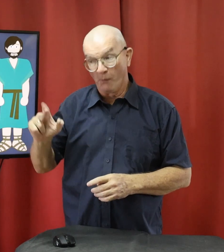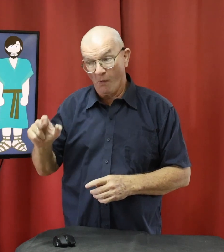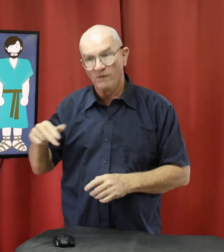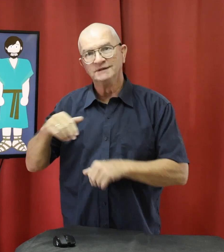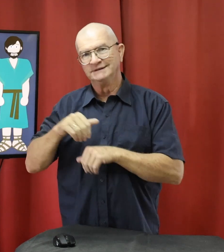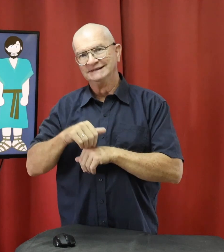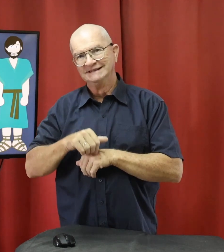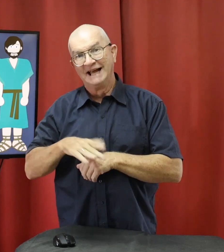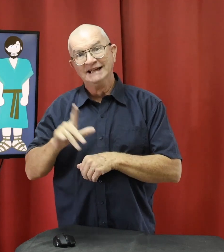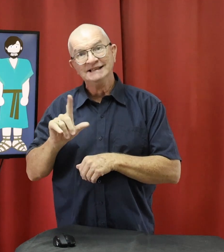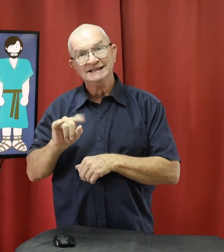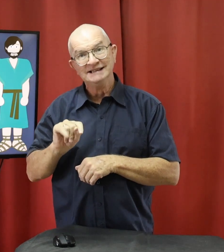Paul is sending Timothy